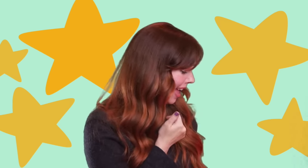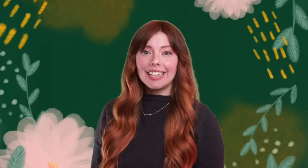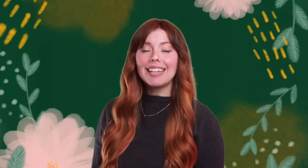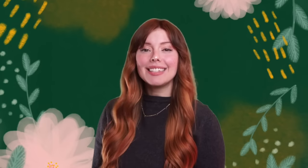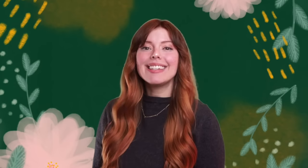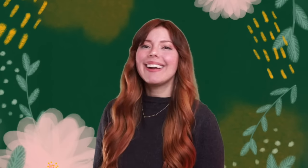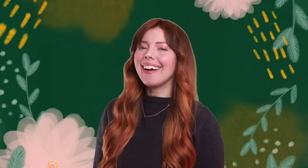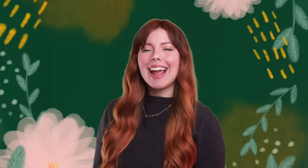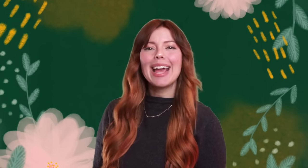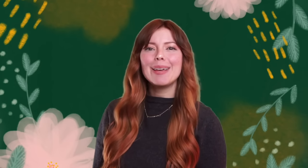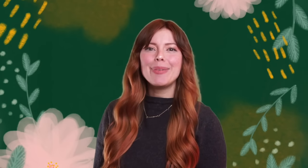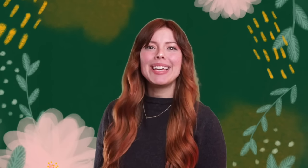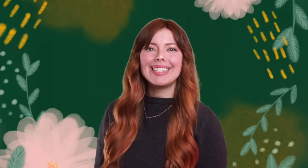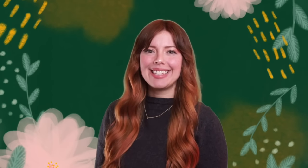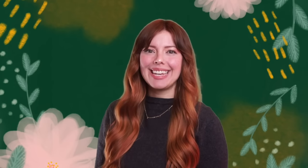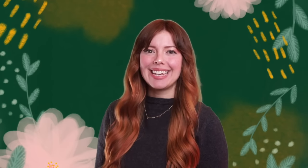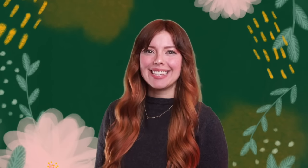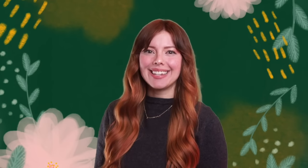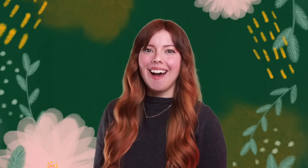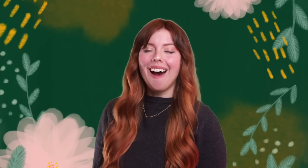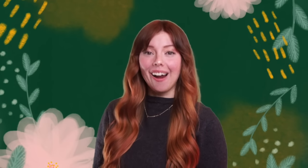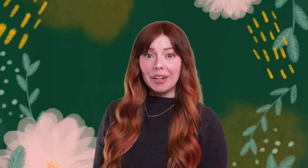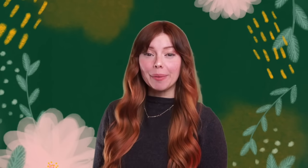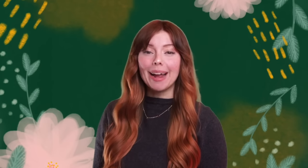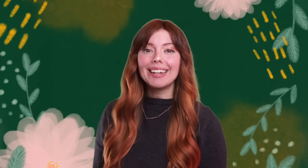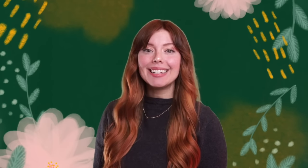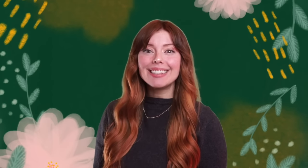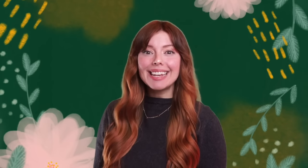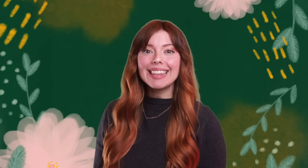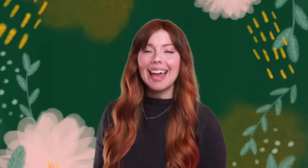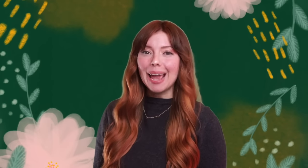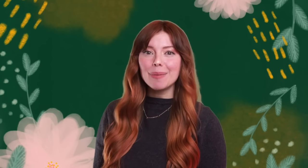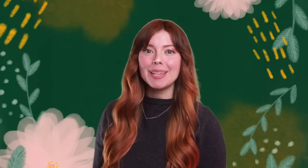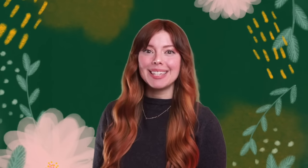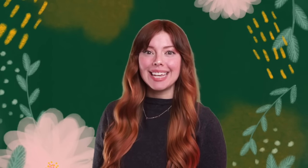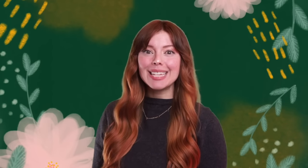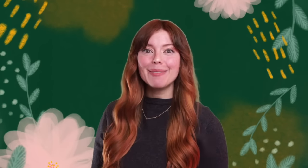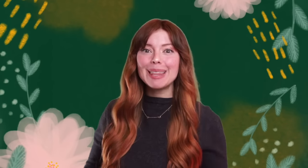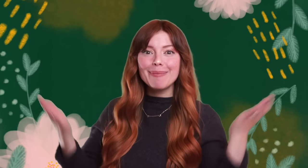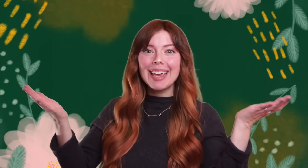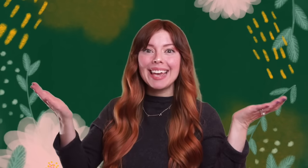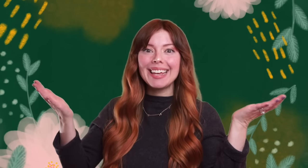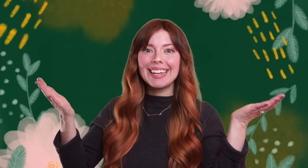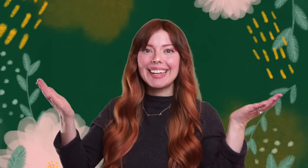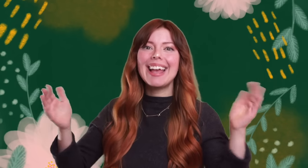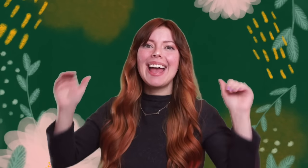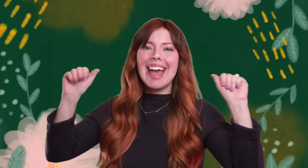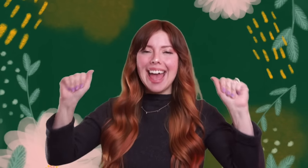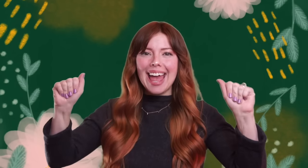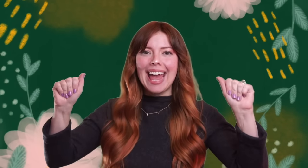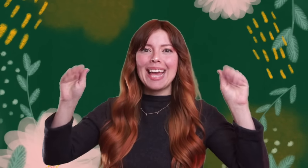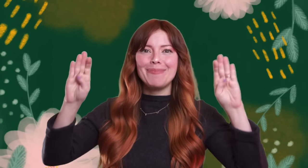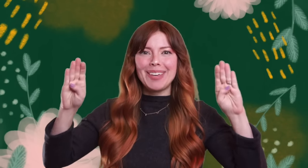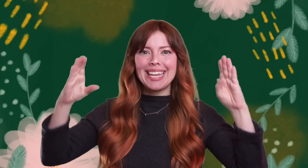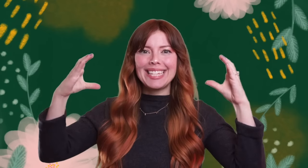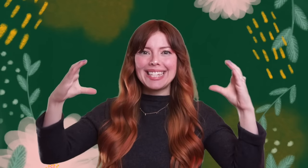Let's sing our ABCs. Are you ready to sing the ABCs with me? A, B, C,